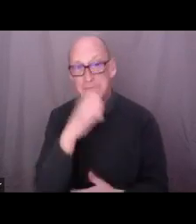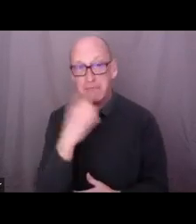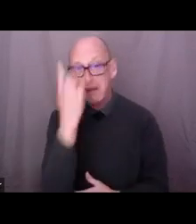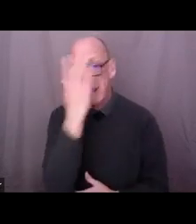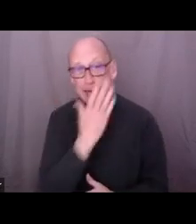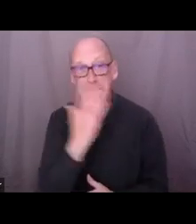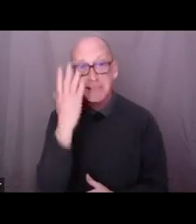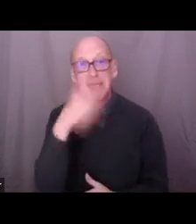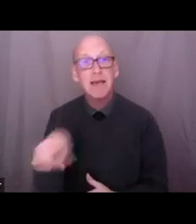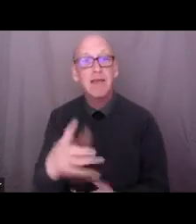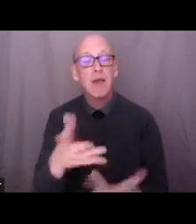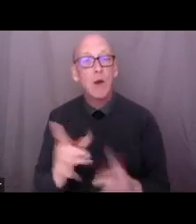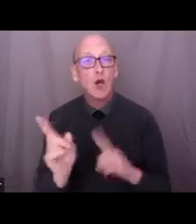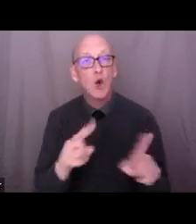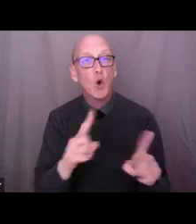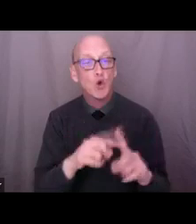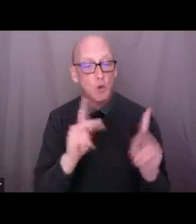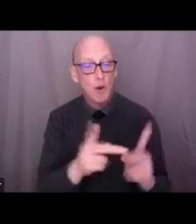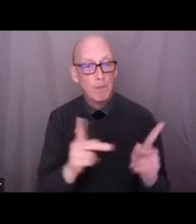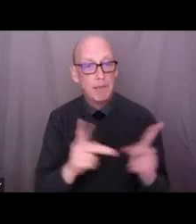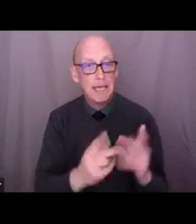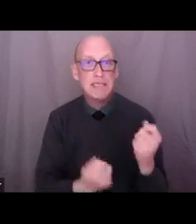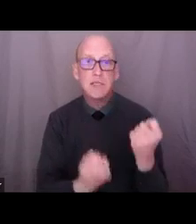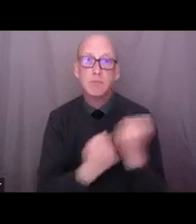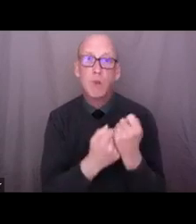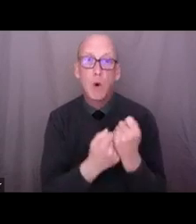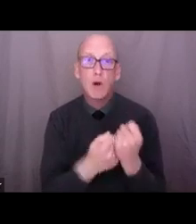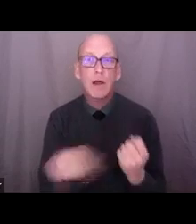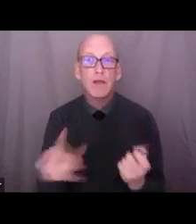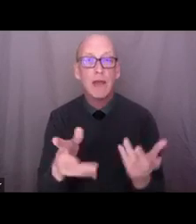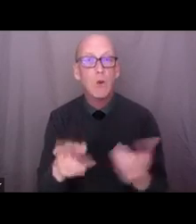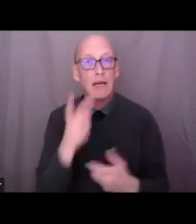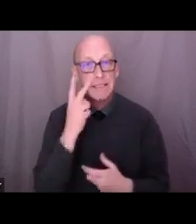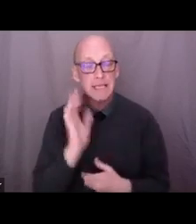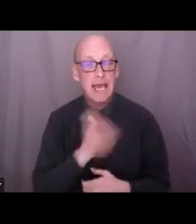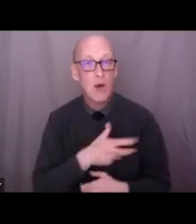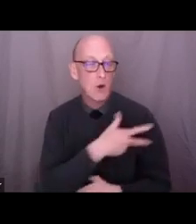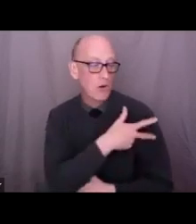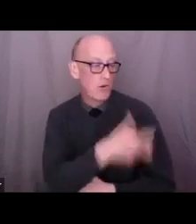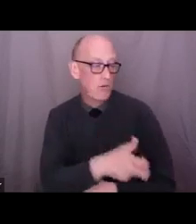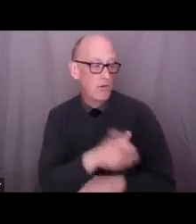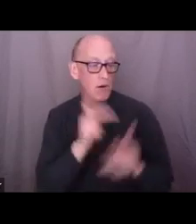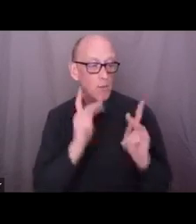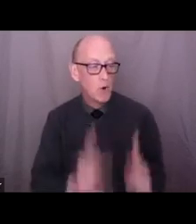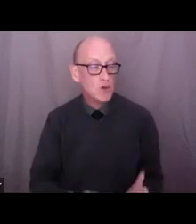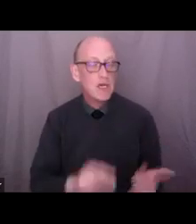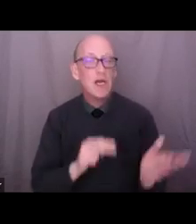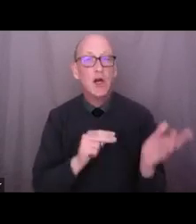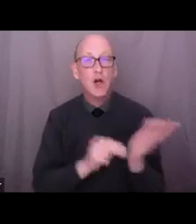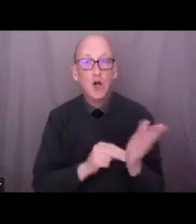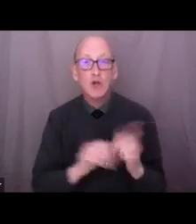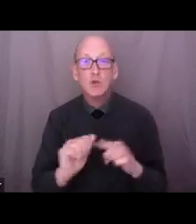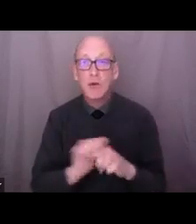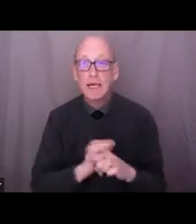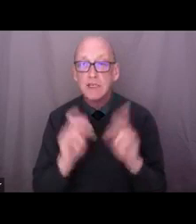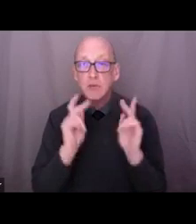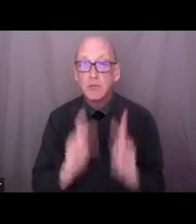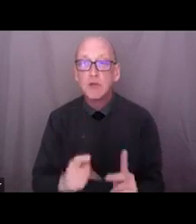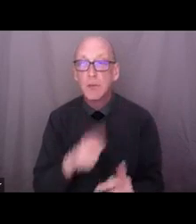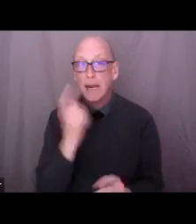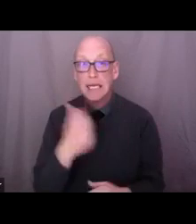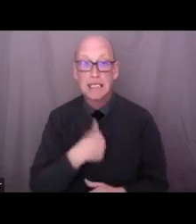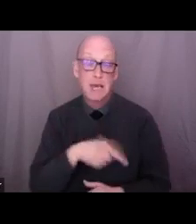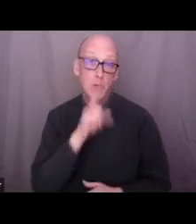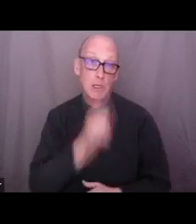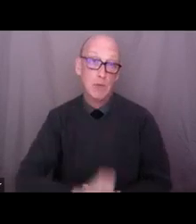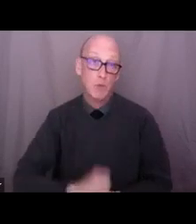go somewhere that was affirming. So they wanted to see our phlebotomist, our nurse practitioner, our nurse, because I'm really proud